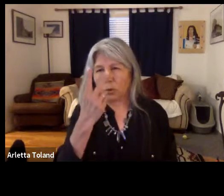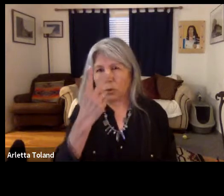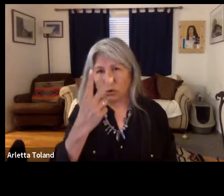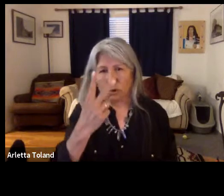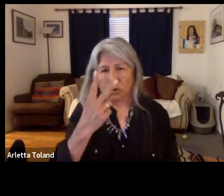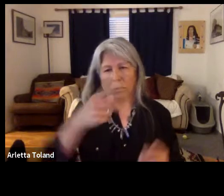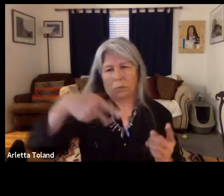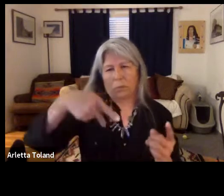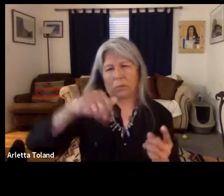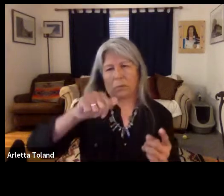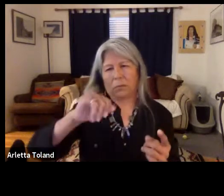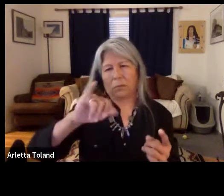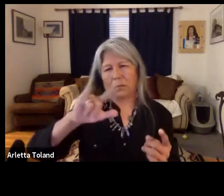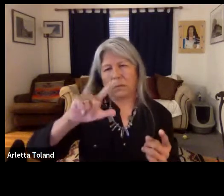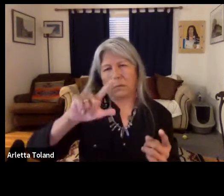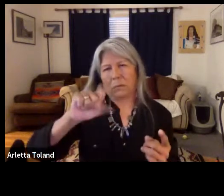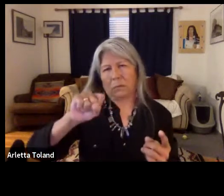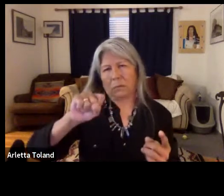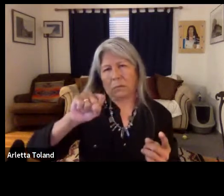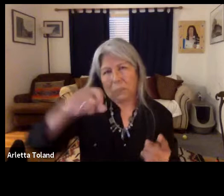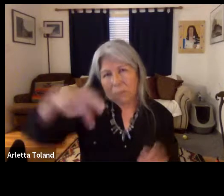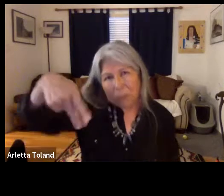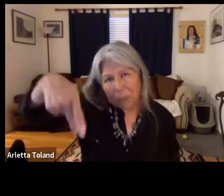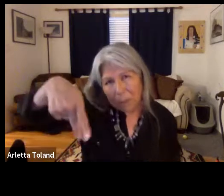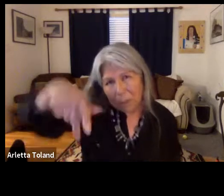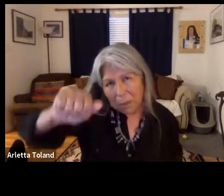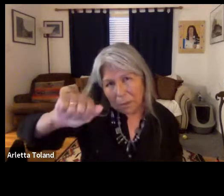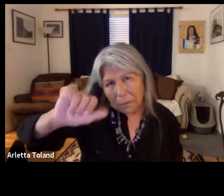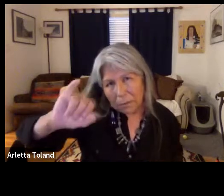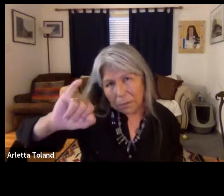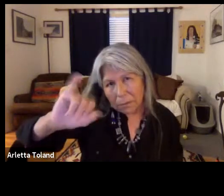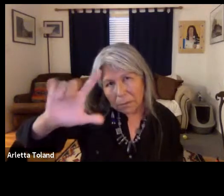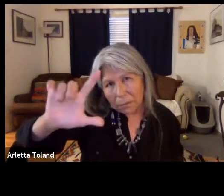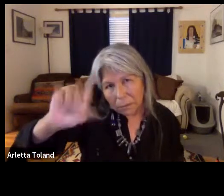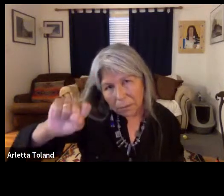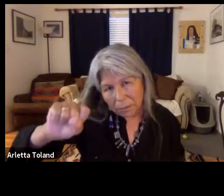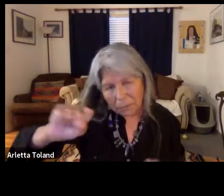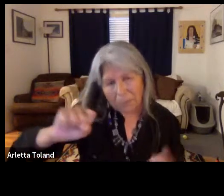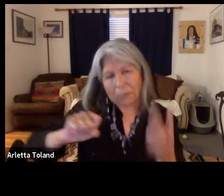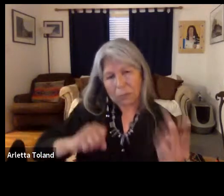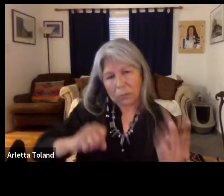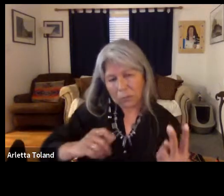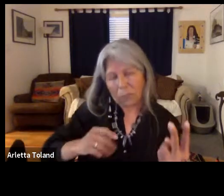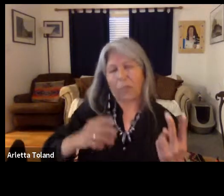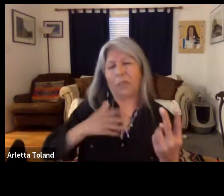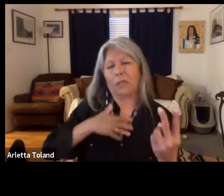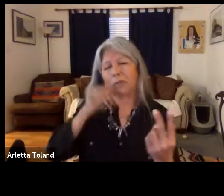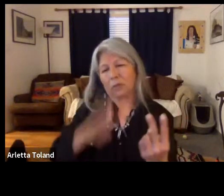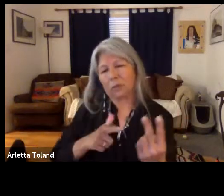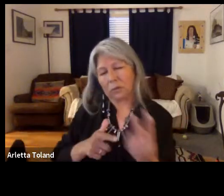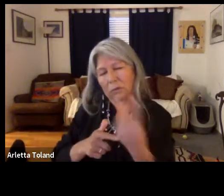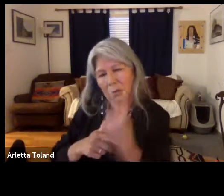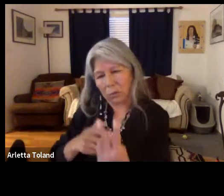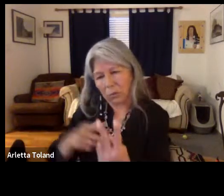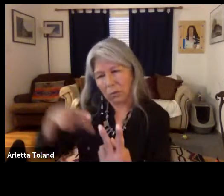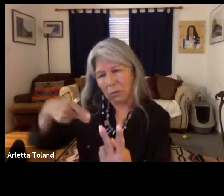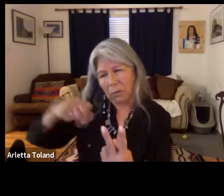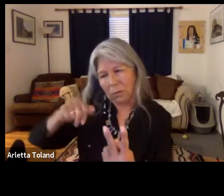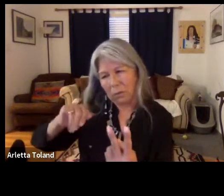And my mom also had 2 pails. Let me make sure the interpreter gets that. Yes, my mom had